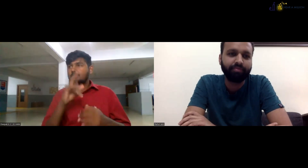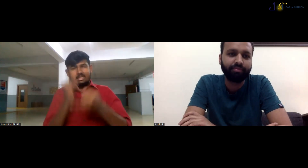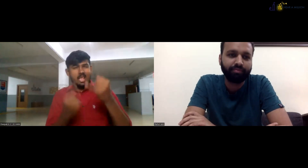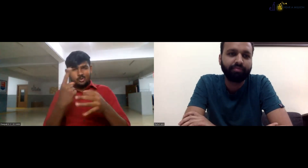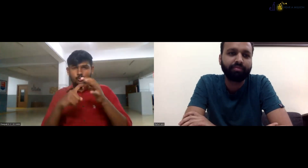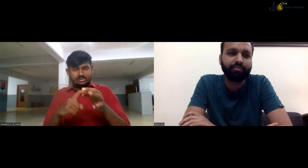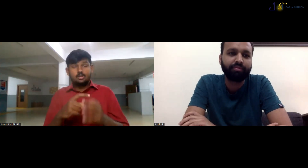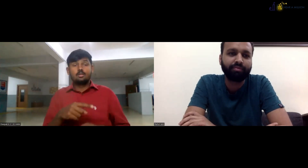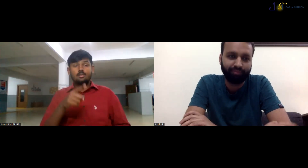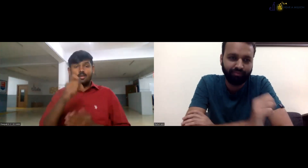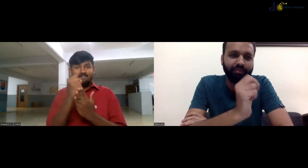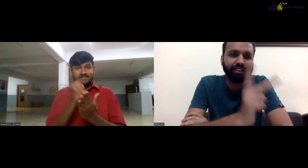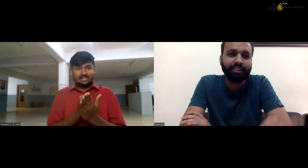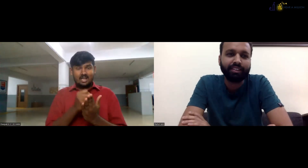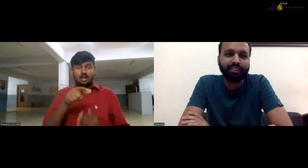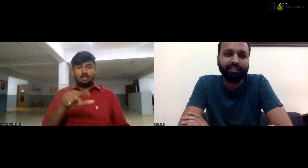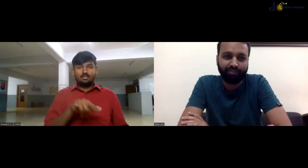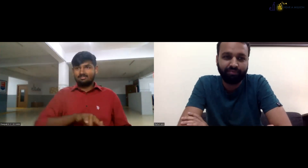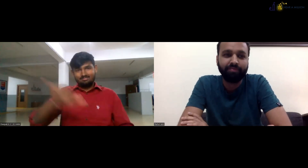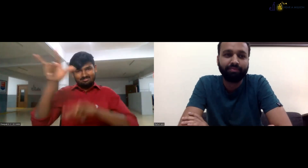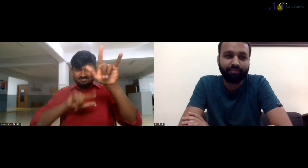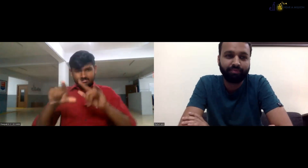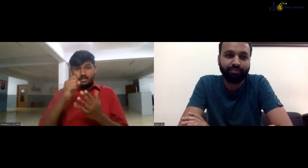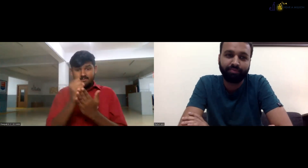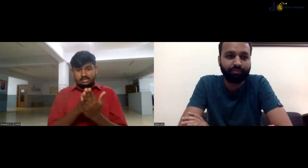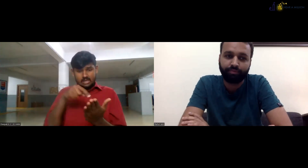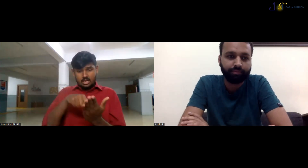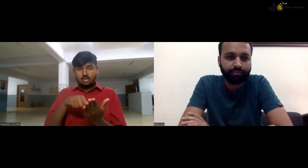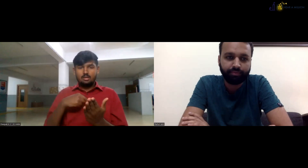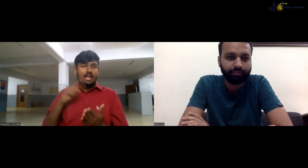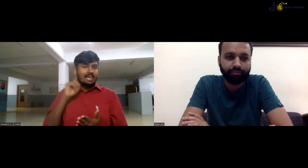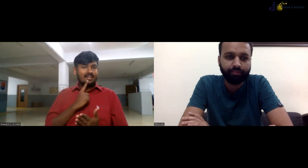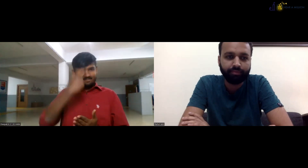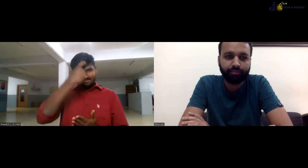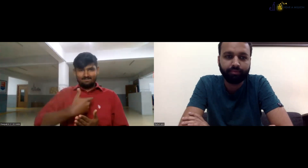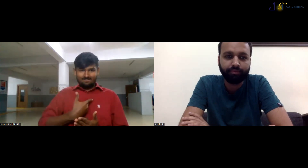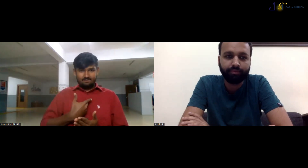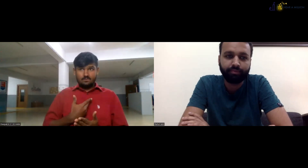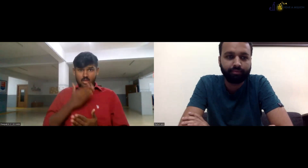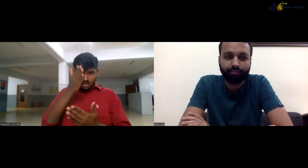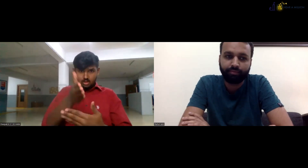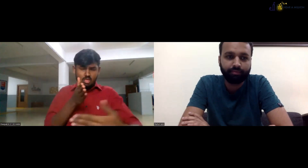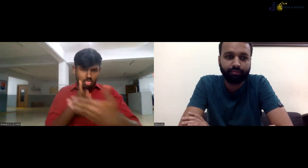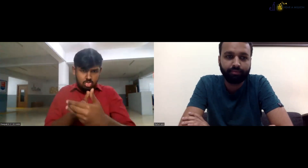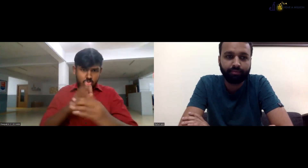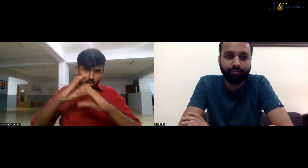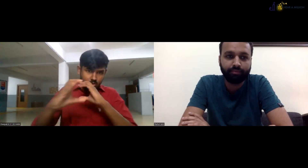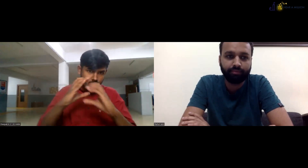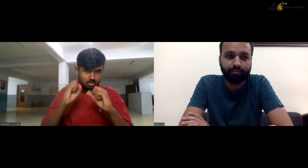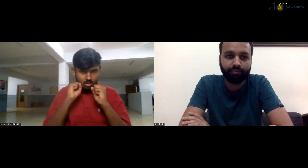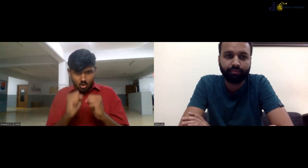your Indian passport and then take the different passport of that country. So last question to you, Rahul. During your travel, as a deaf